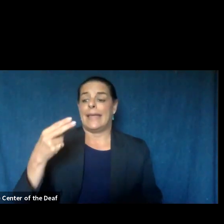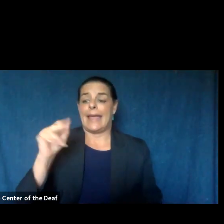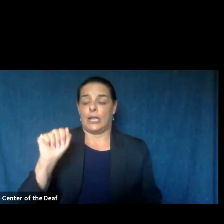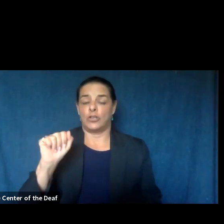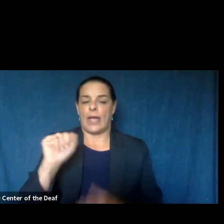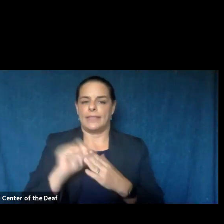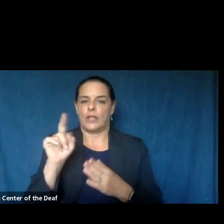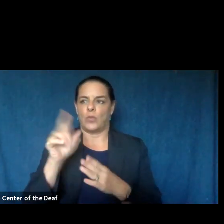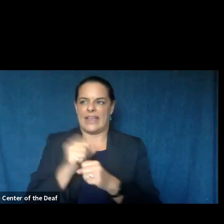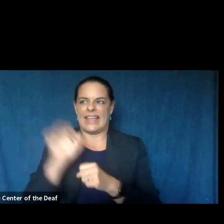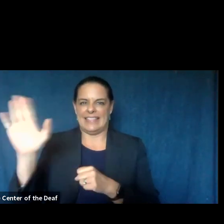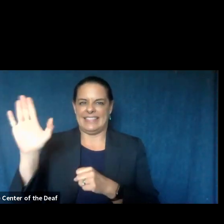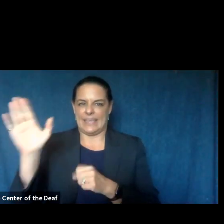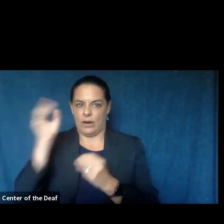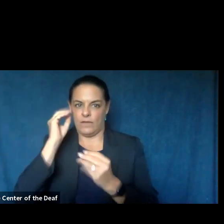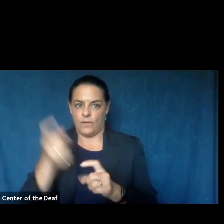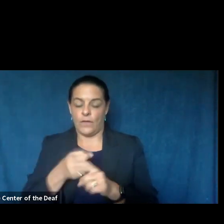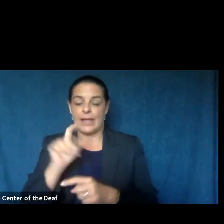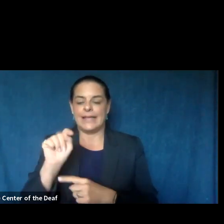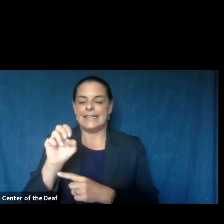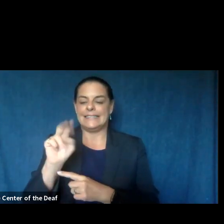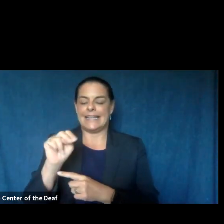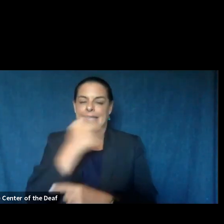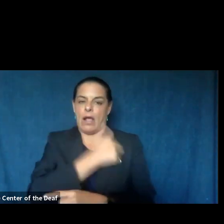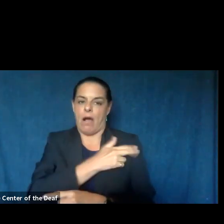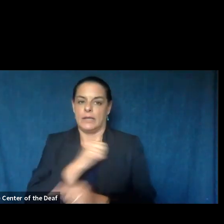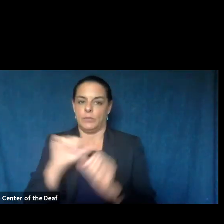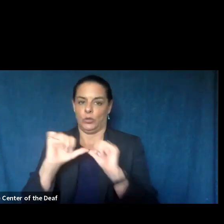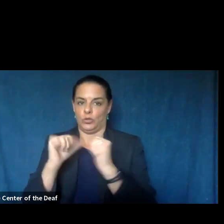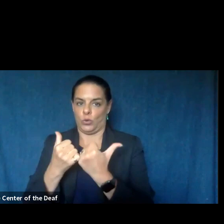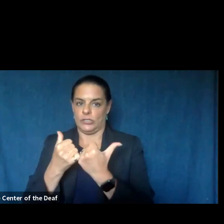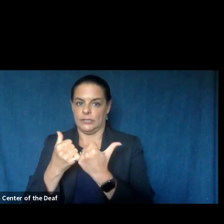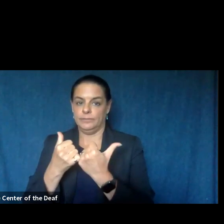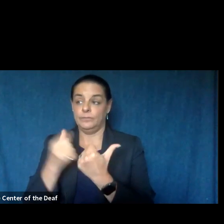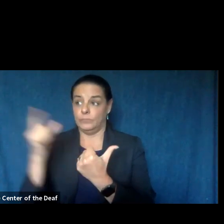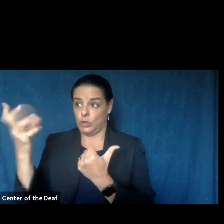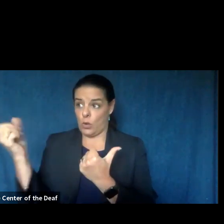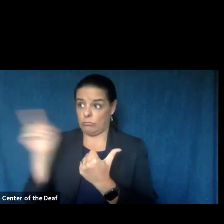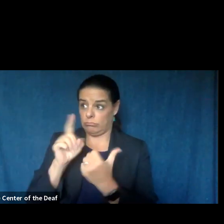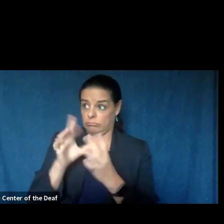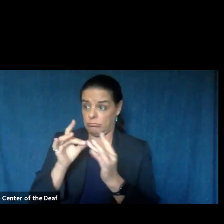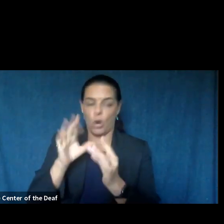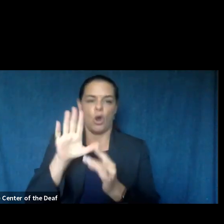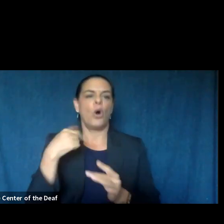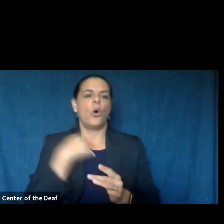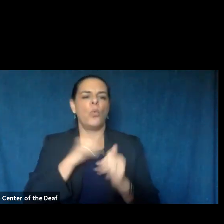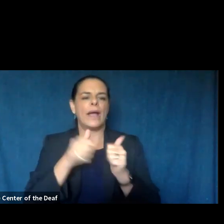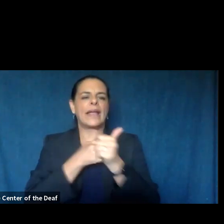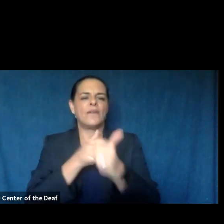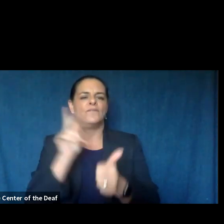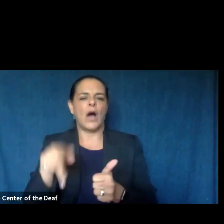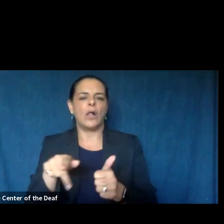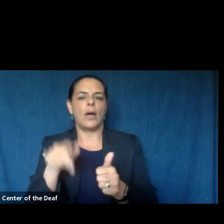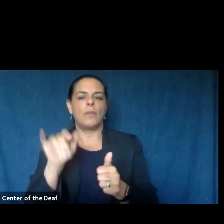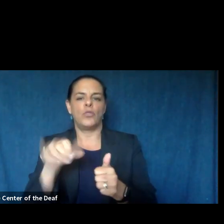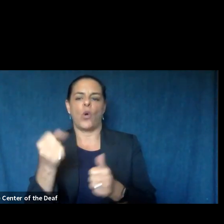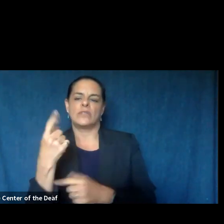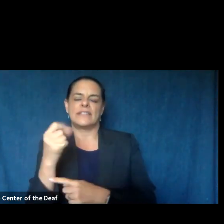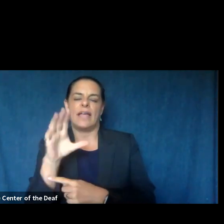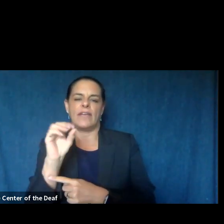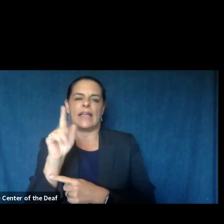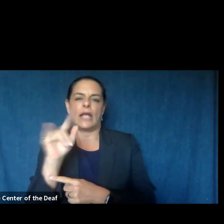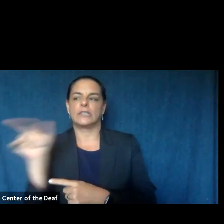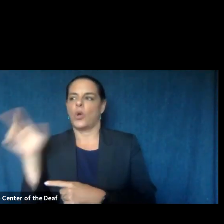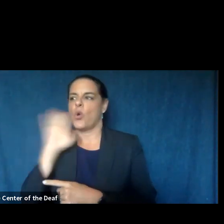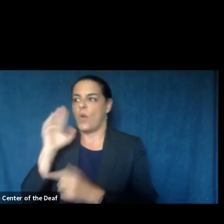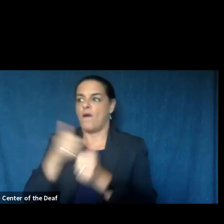getting theirs from. So we will, Tennessee Hospital Association, do you want to slide in, or we can follow up as well with what those 11 counties are? We'll follow up.